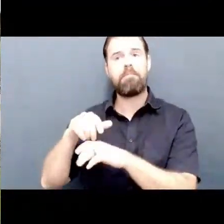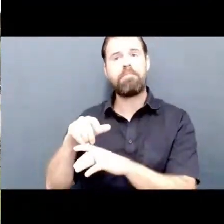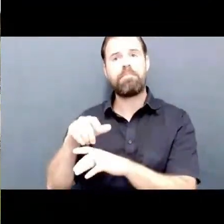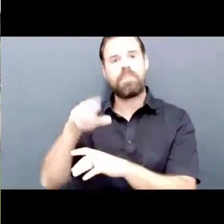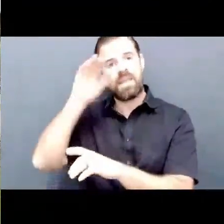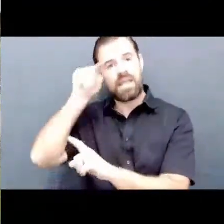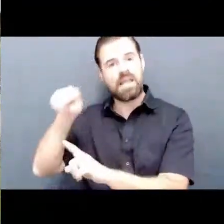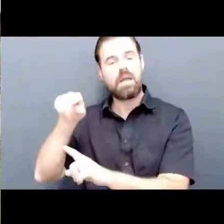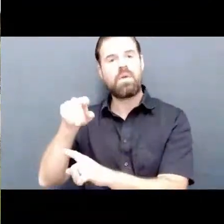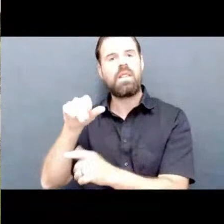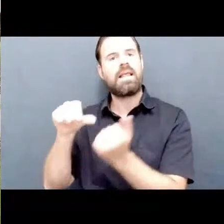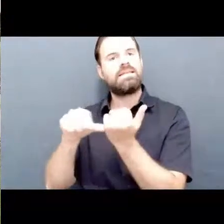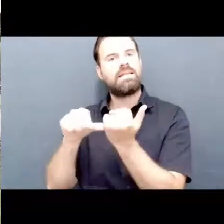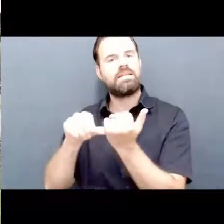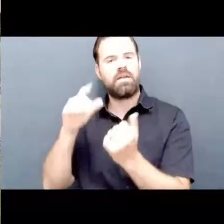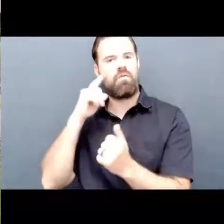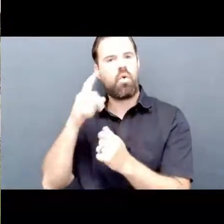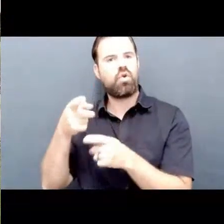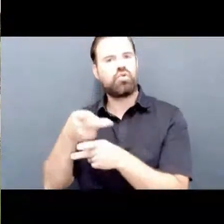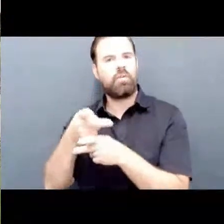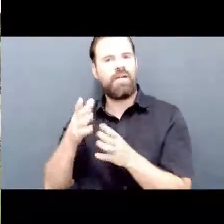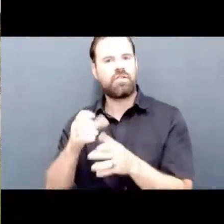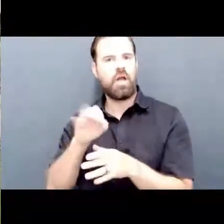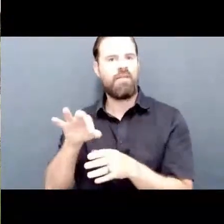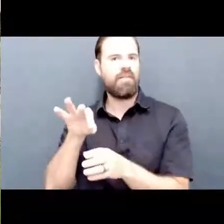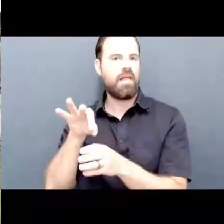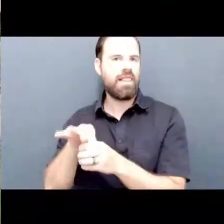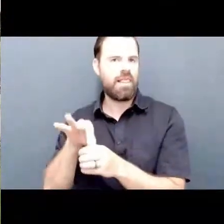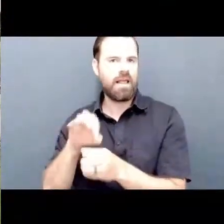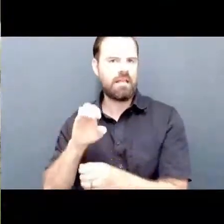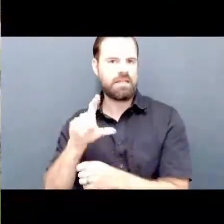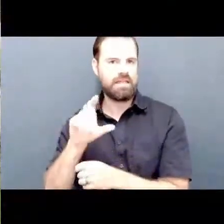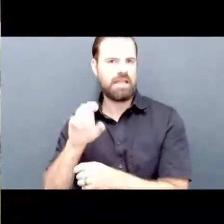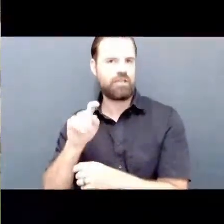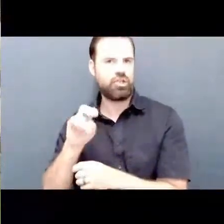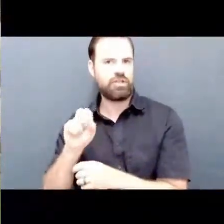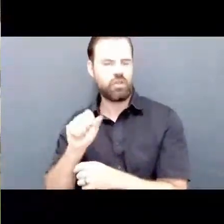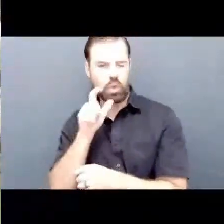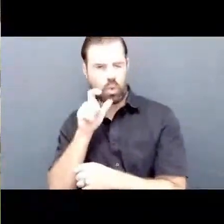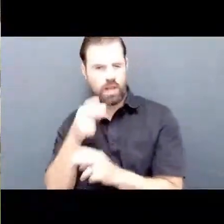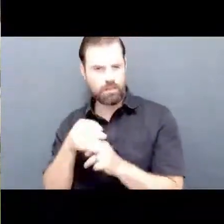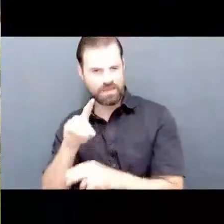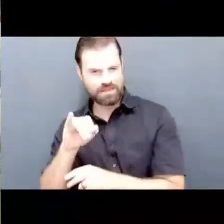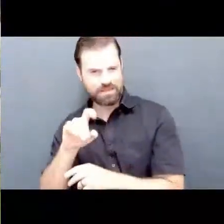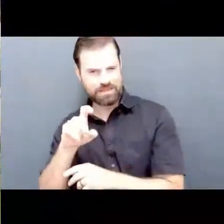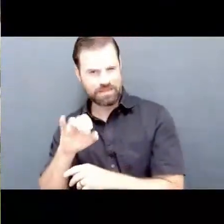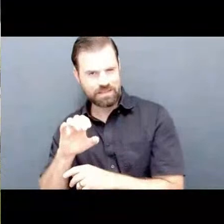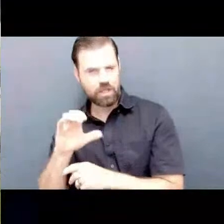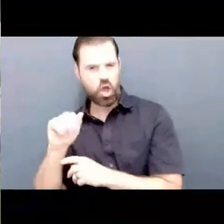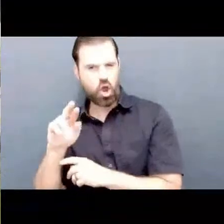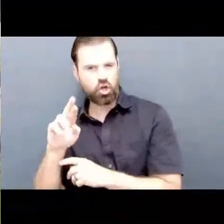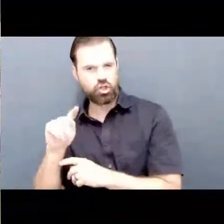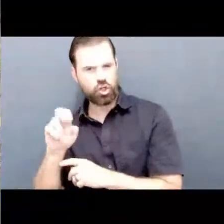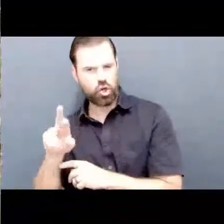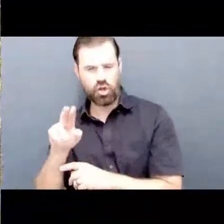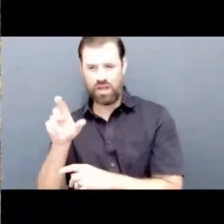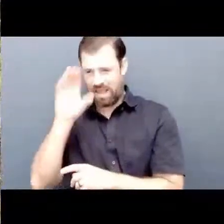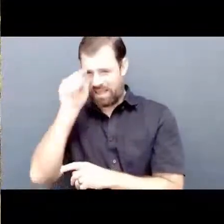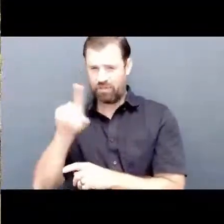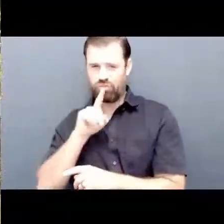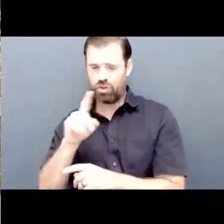the assistant for the Supervisor of Elections, who was Dixie Carter. And Bill has just been a stalwart for